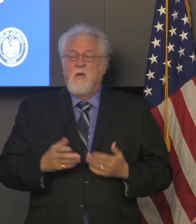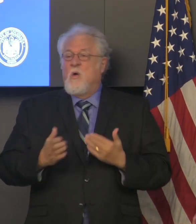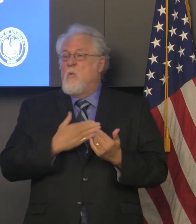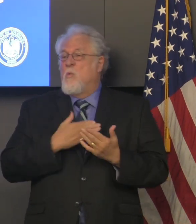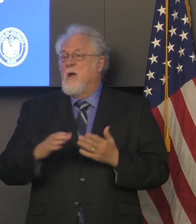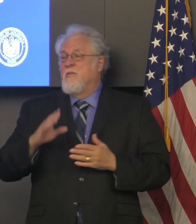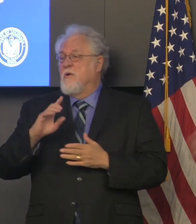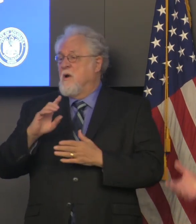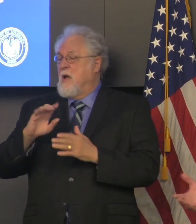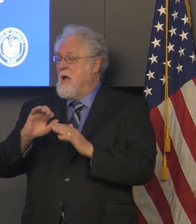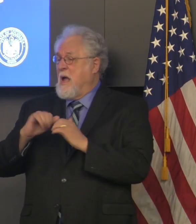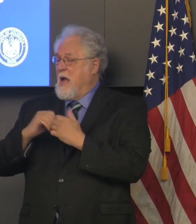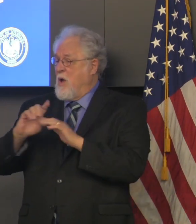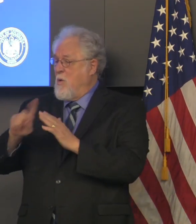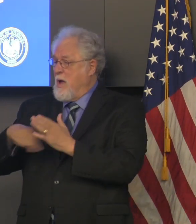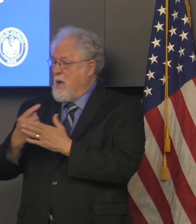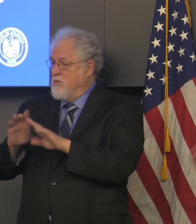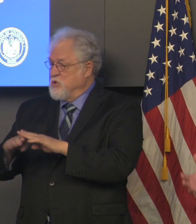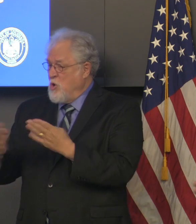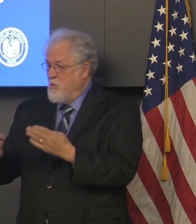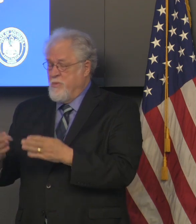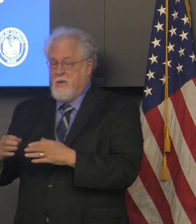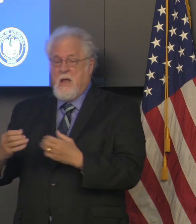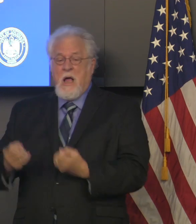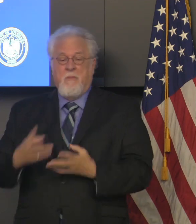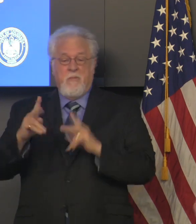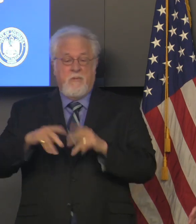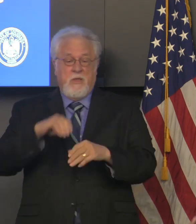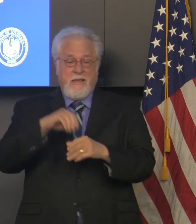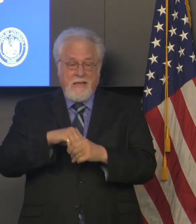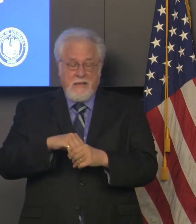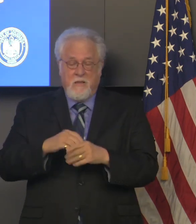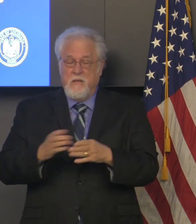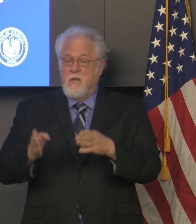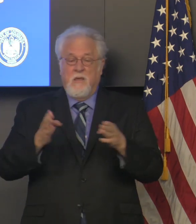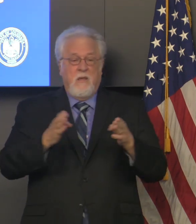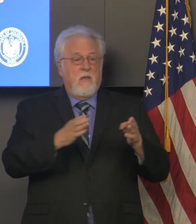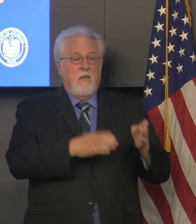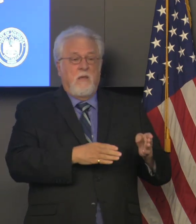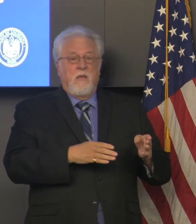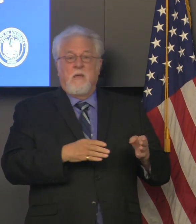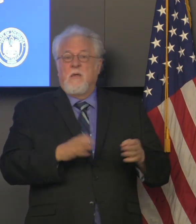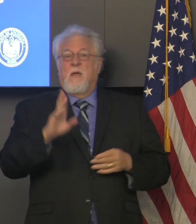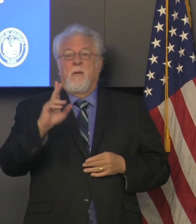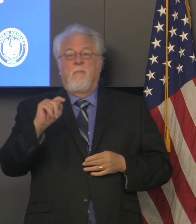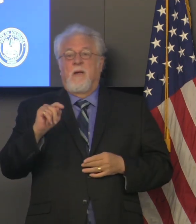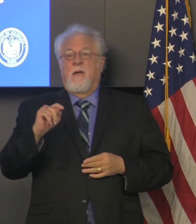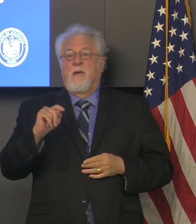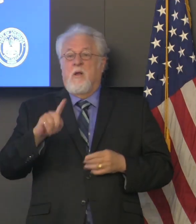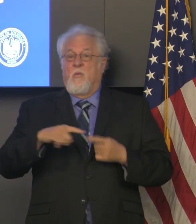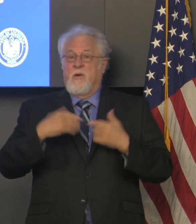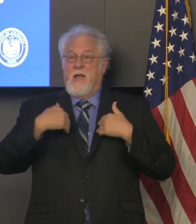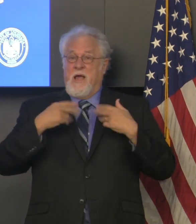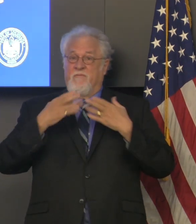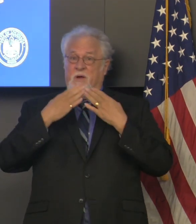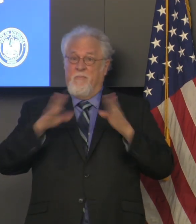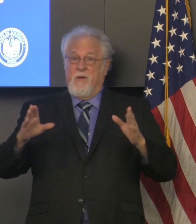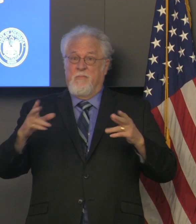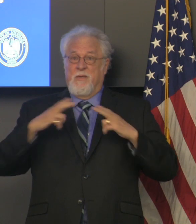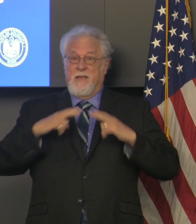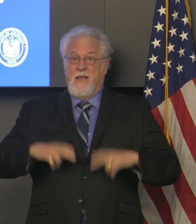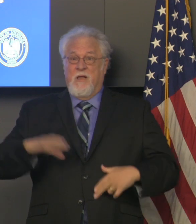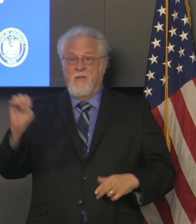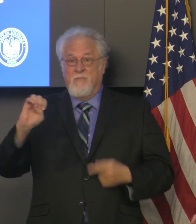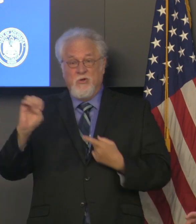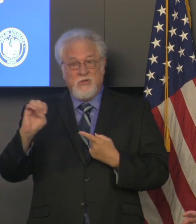it's the hours of operation or the percentage of occupancy or anything like that. But when you have a public health emergency